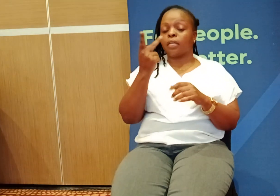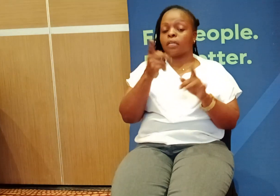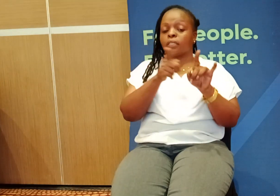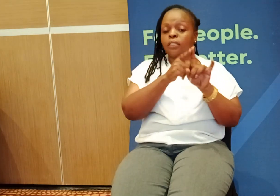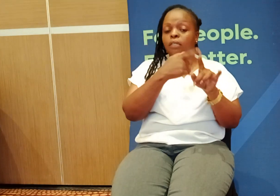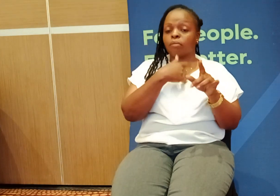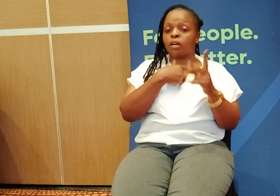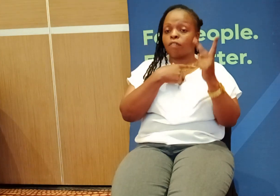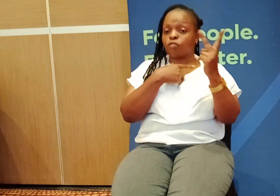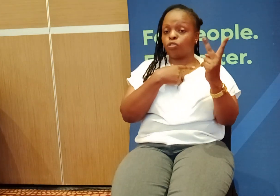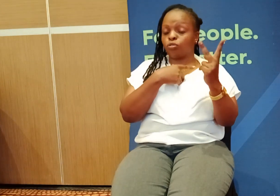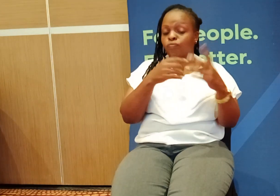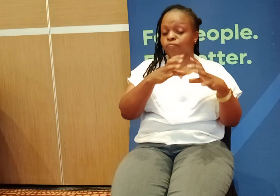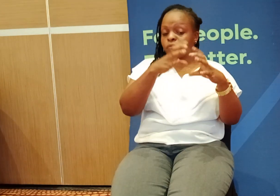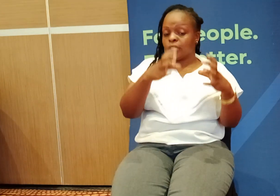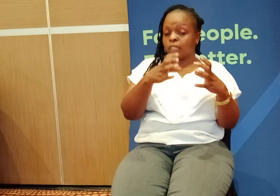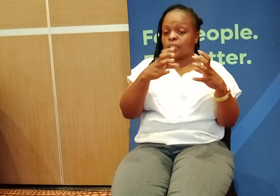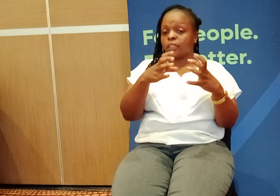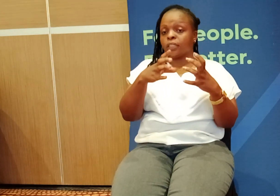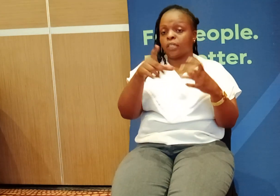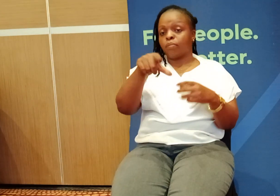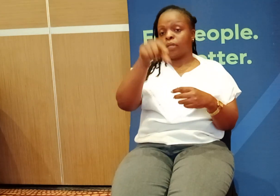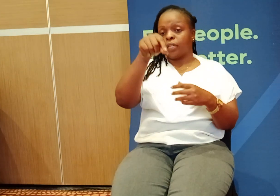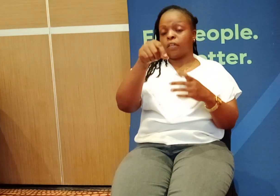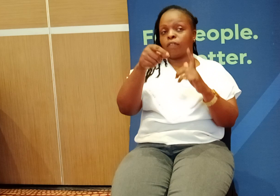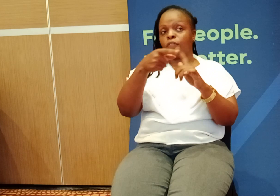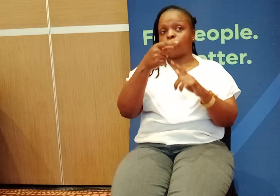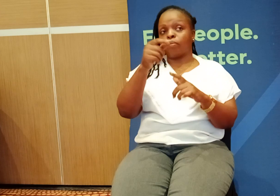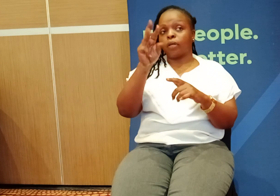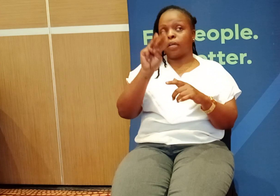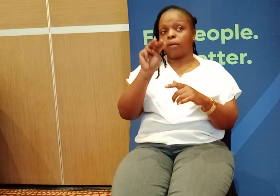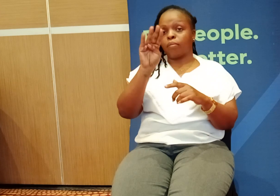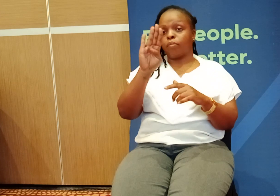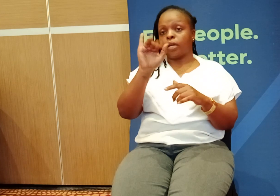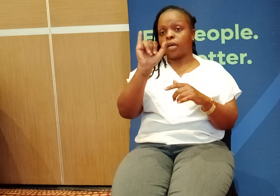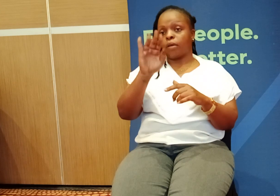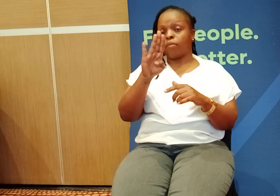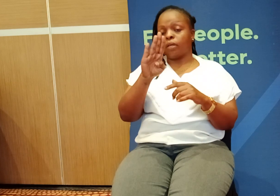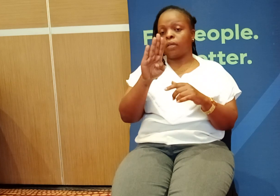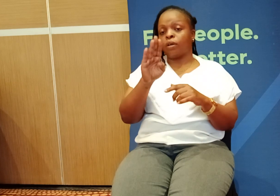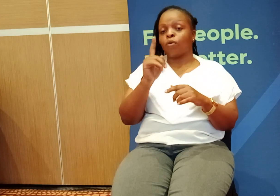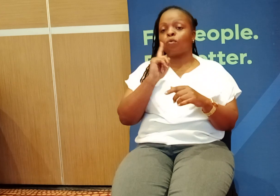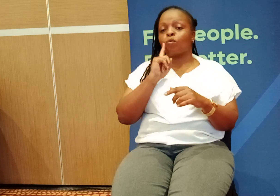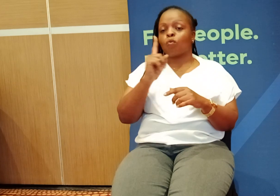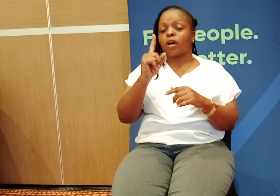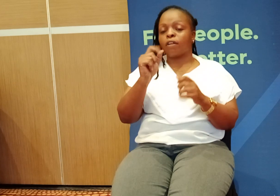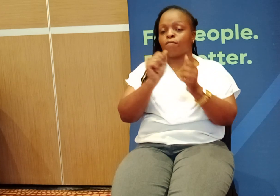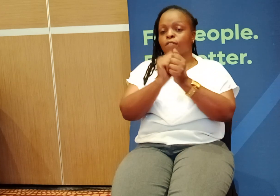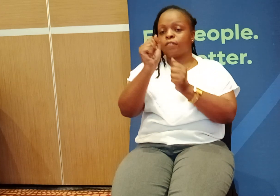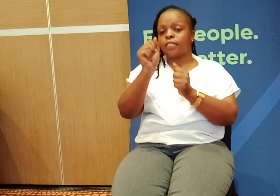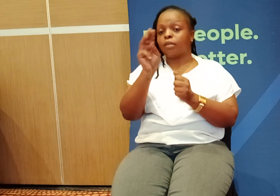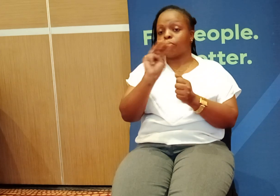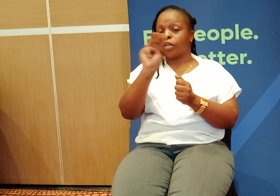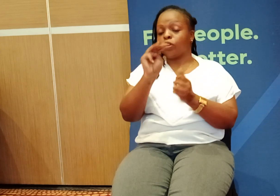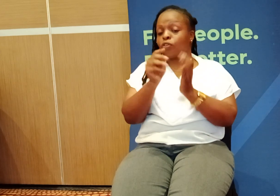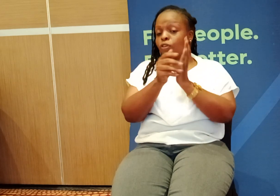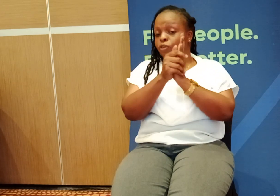entities, picking from EIB 115 million euros and from Propaco $95